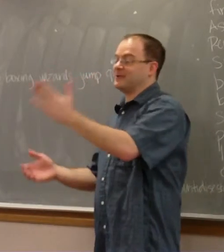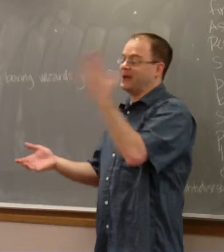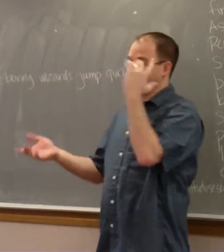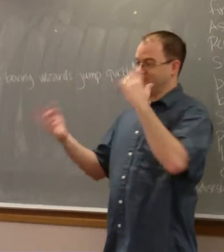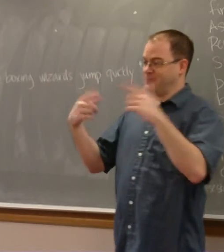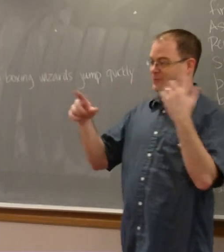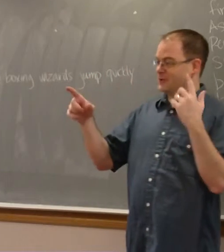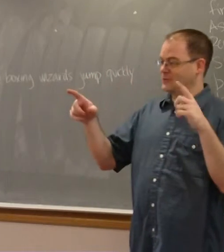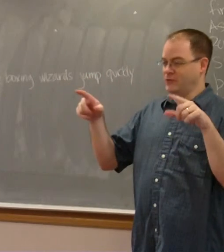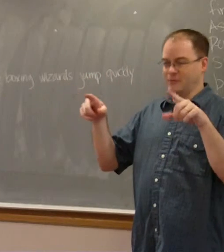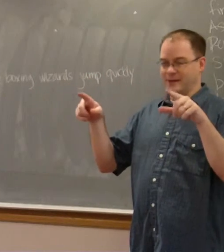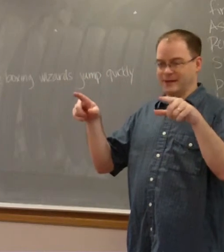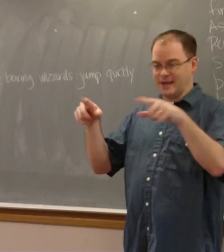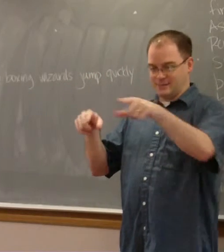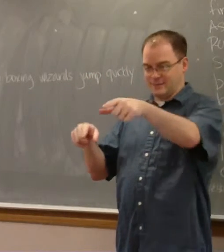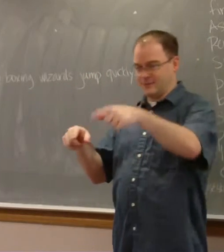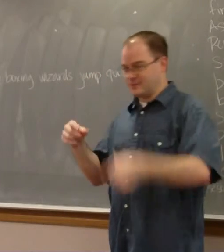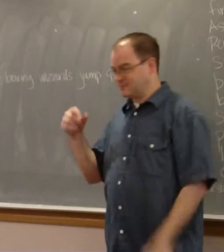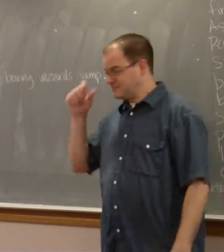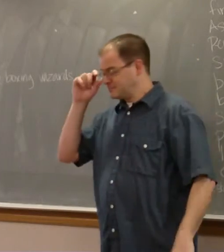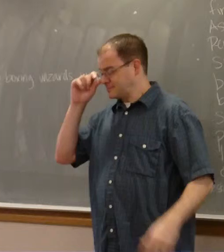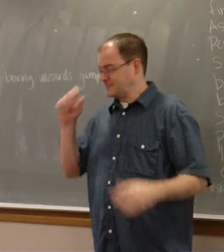I, for those of you who have been in class before,